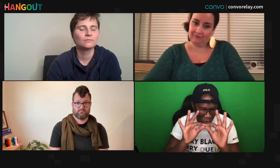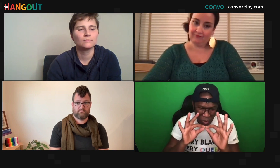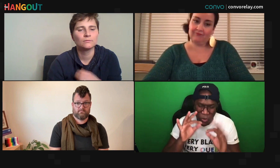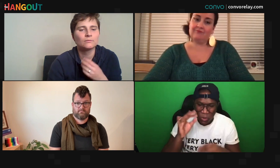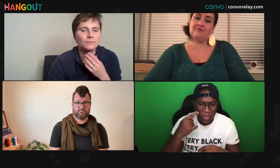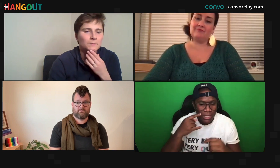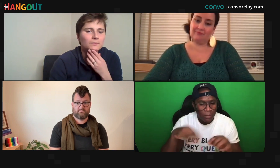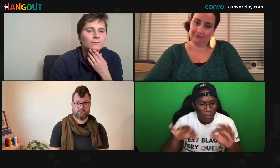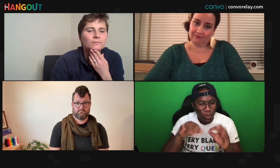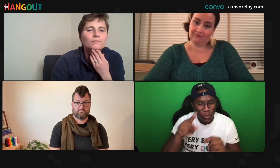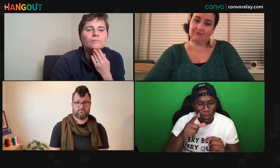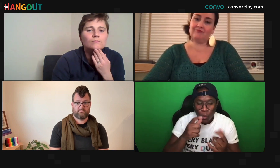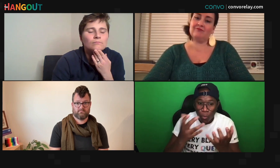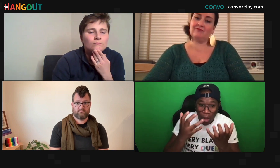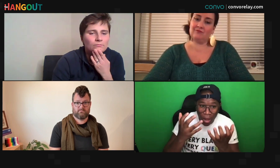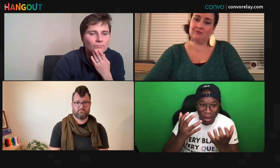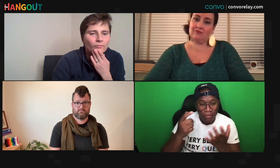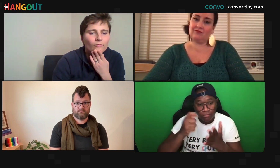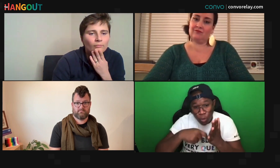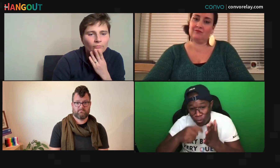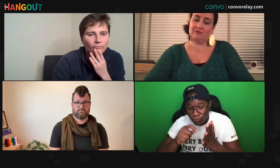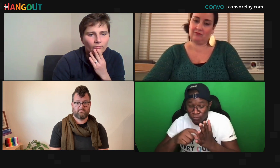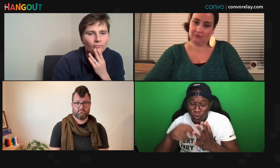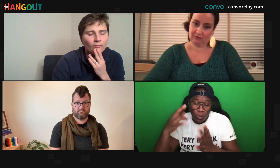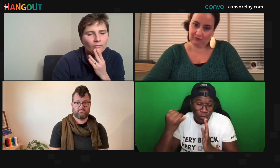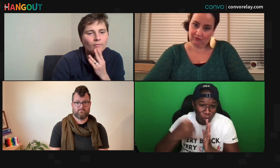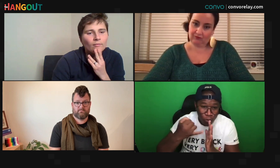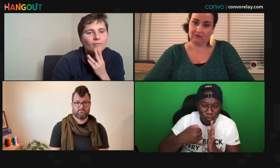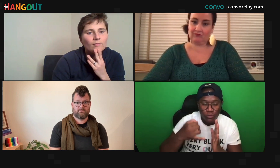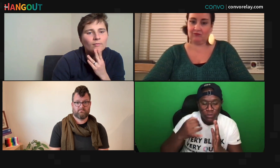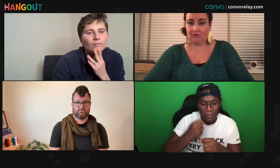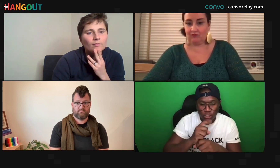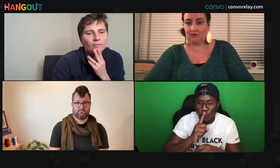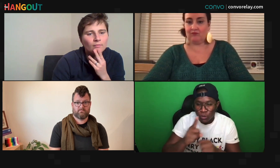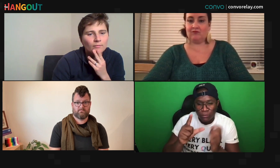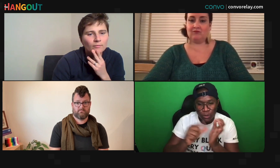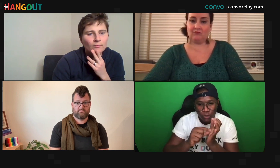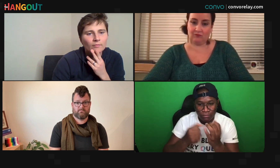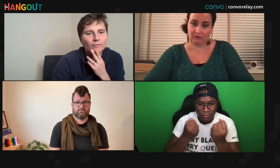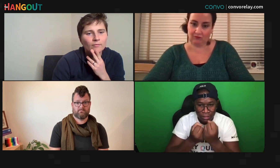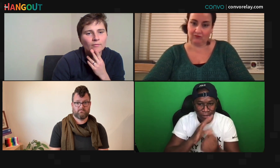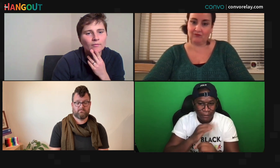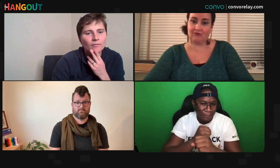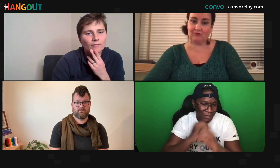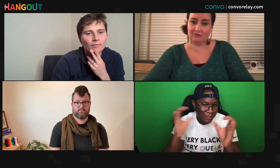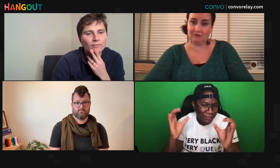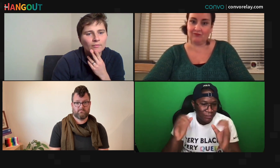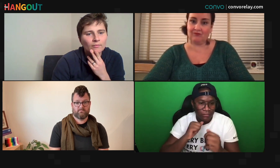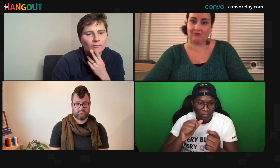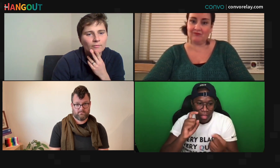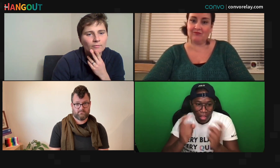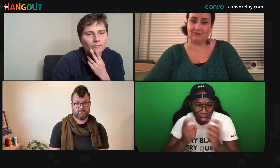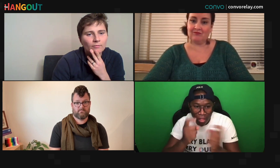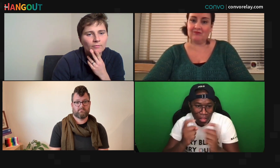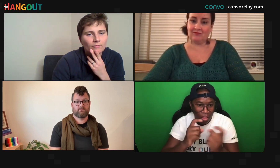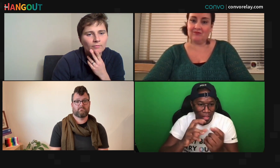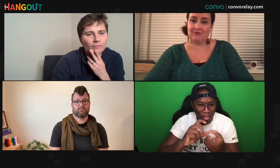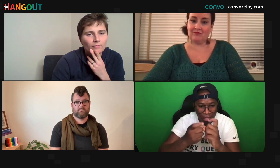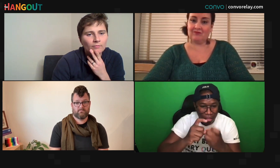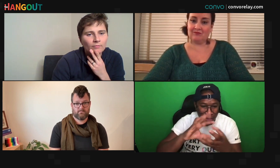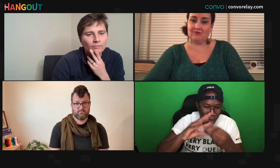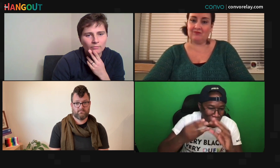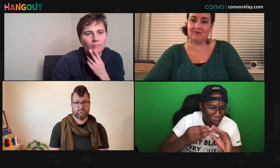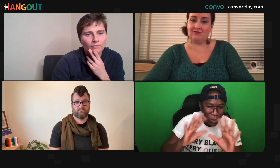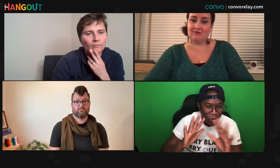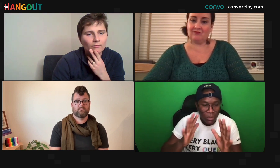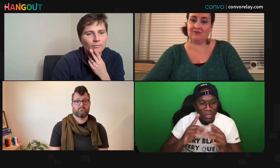that the publishing house supported my vision. And I think that was really important. Whoever wants to write or be an illustrator, it's important to